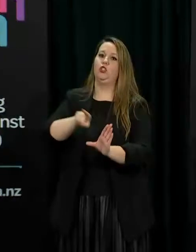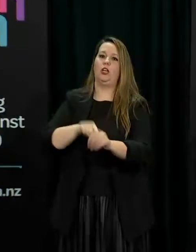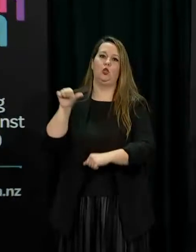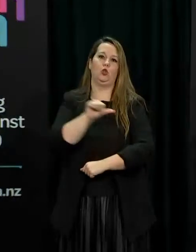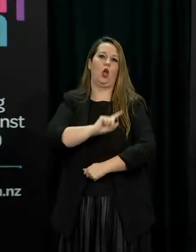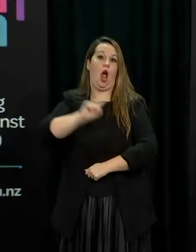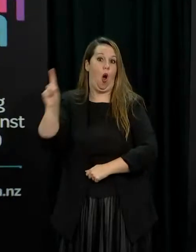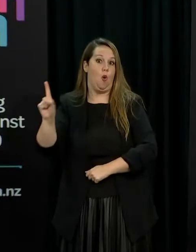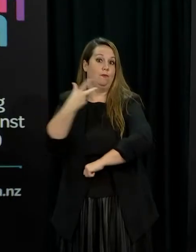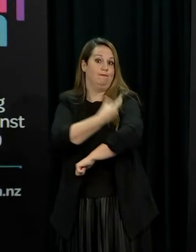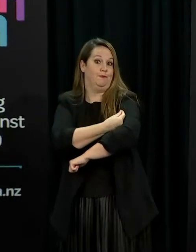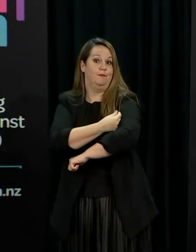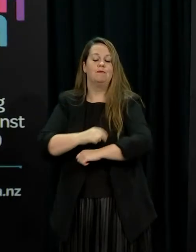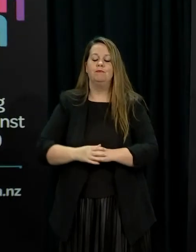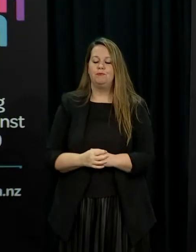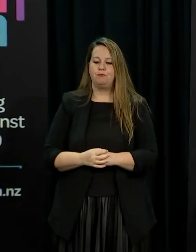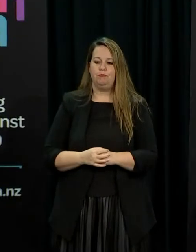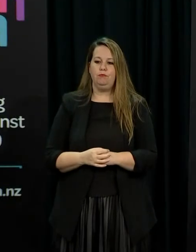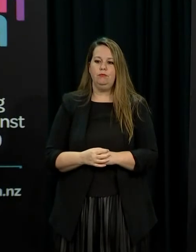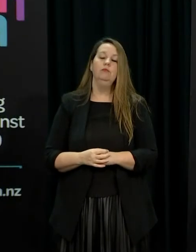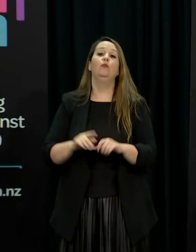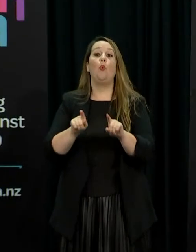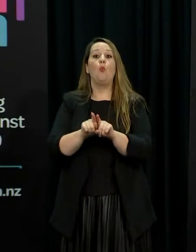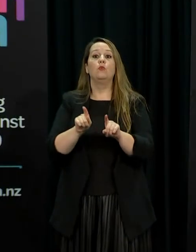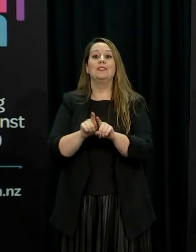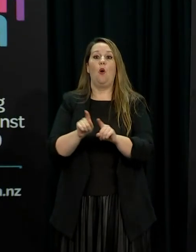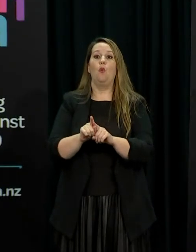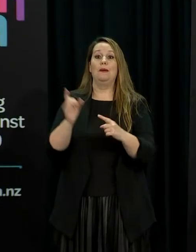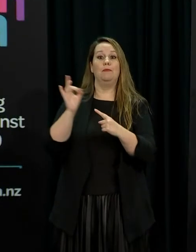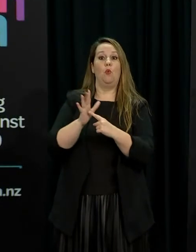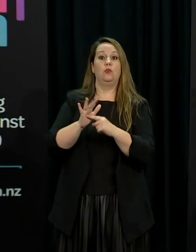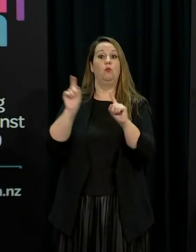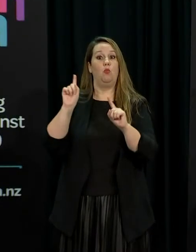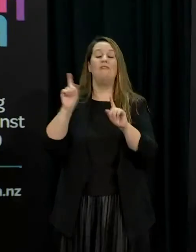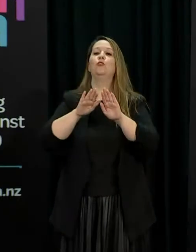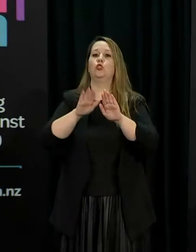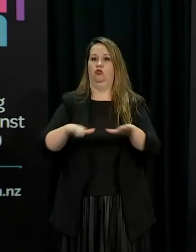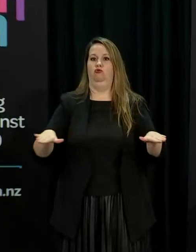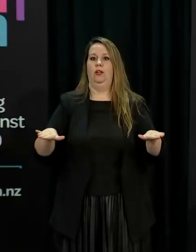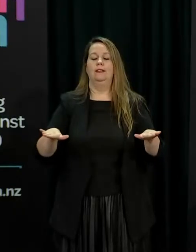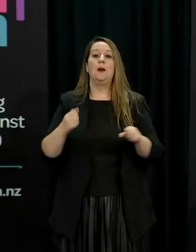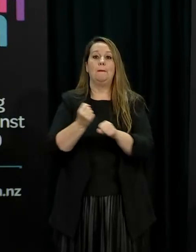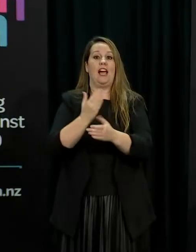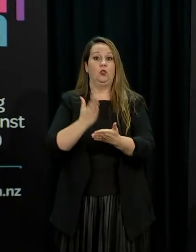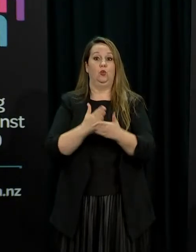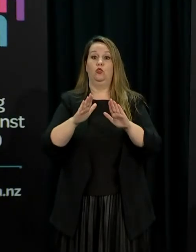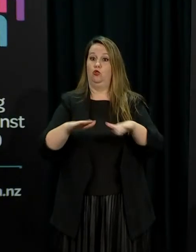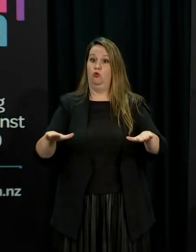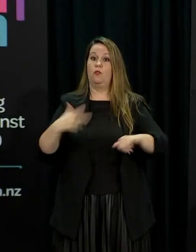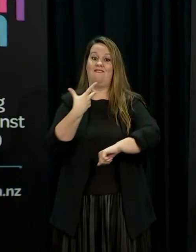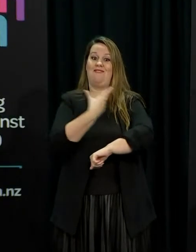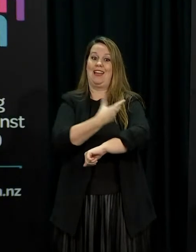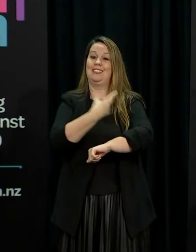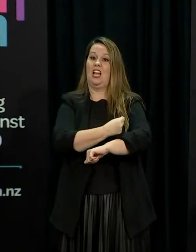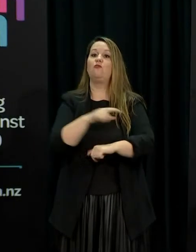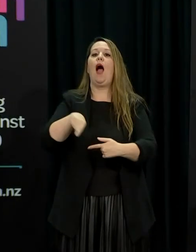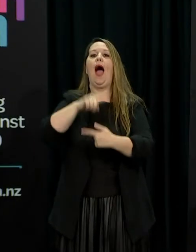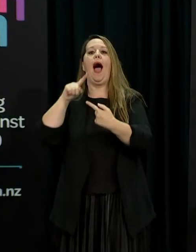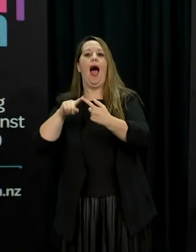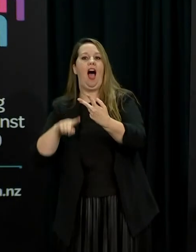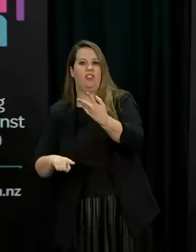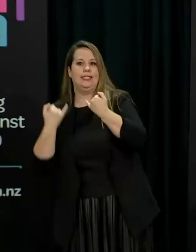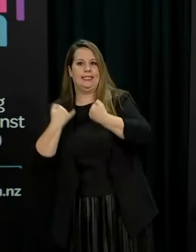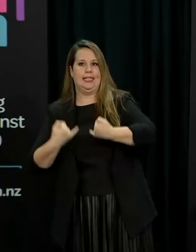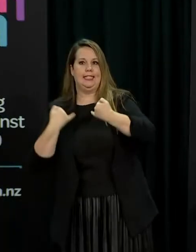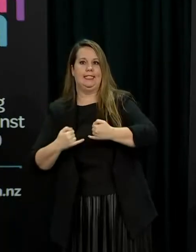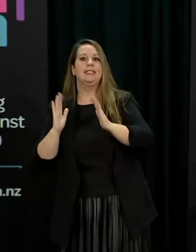Another action that will be very important, especially for children, is making sure that our tamariki vaccinations are up to date. And in particular, I want